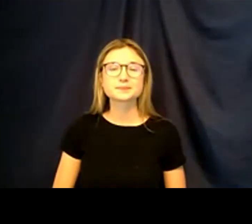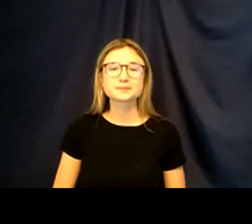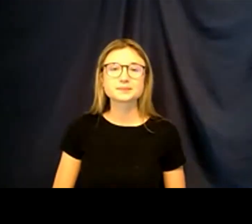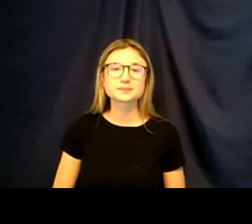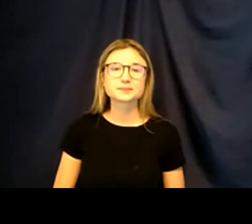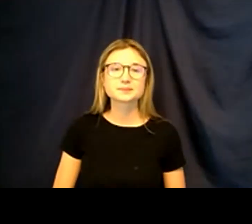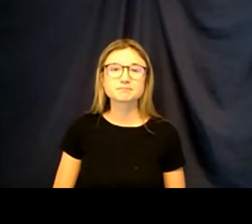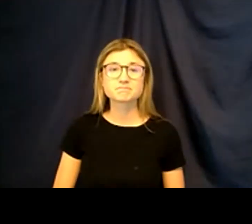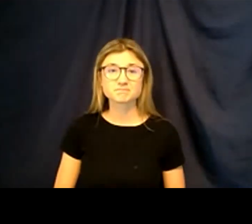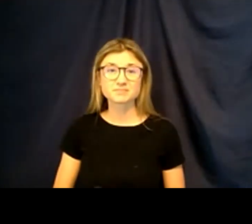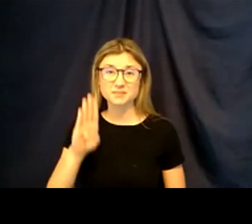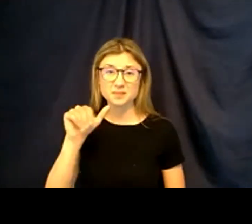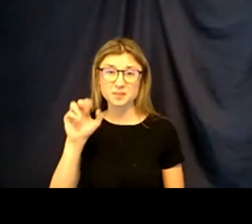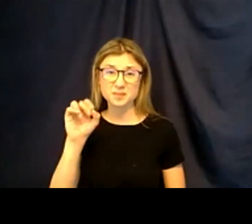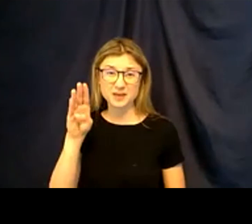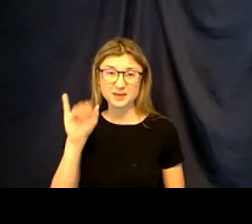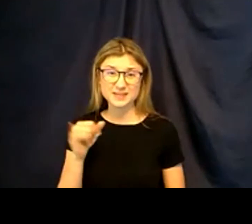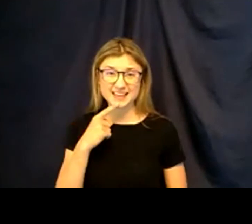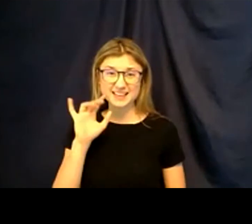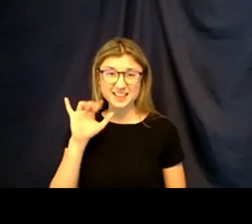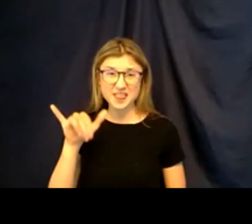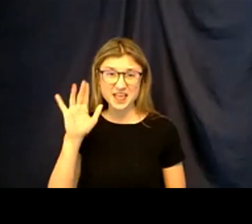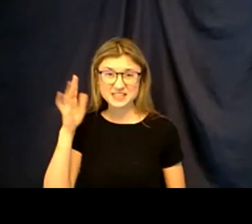that sound good for everyone?